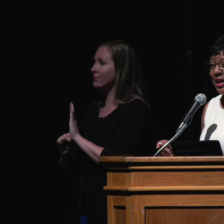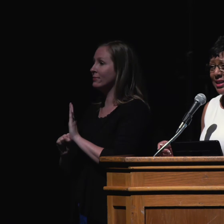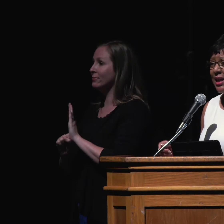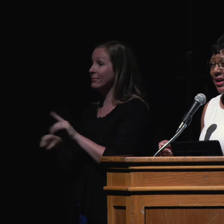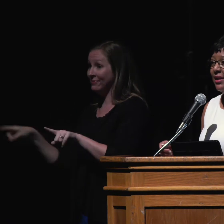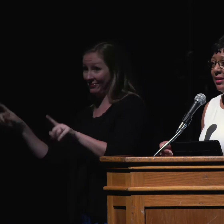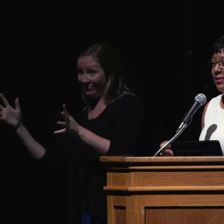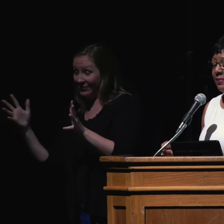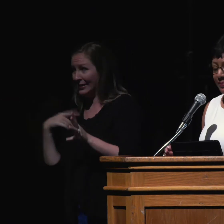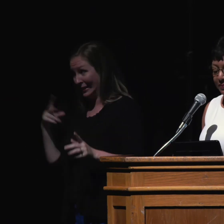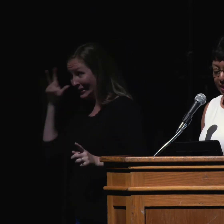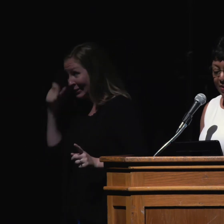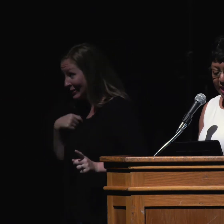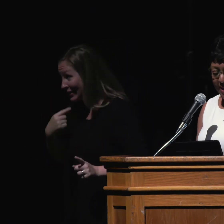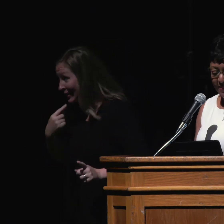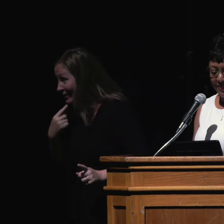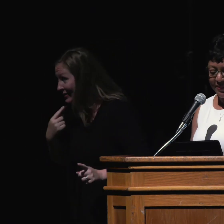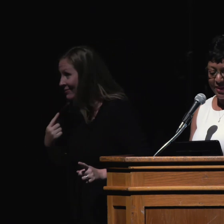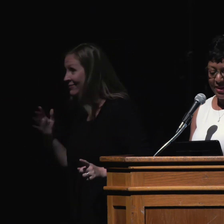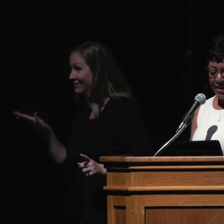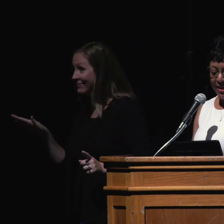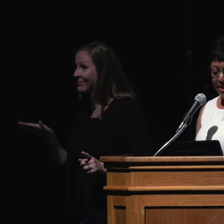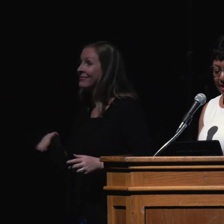Did you hear what I said? Okay.